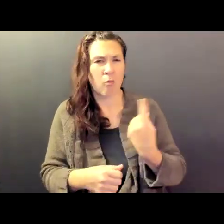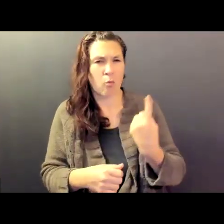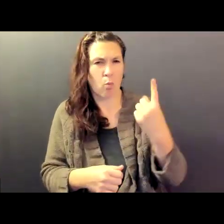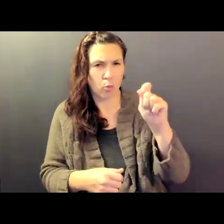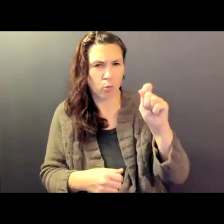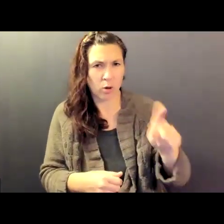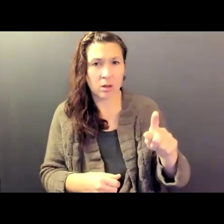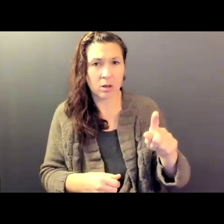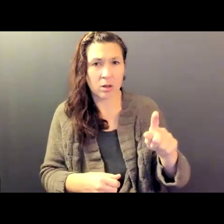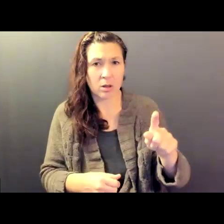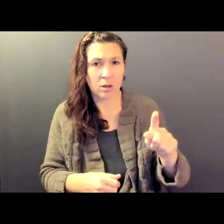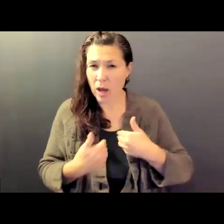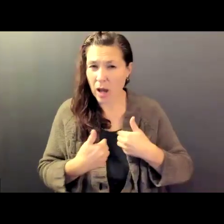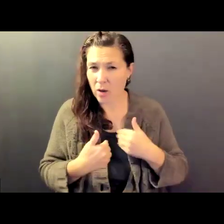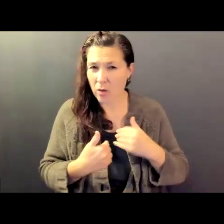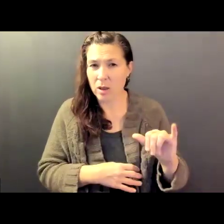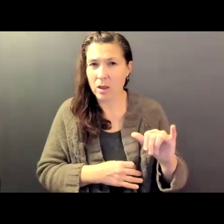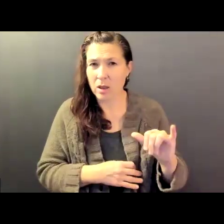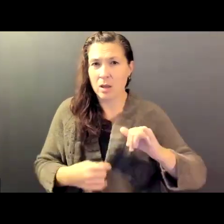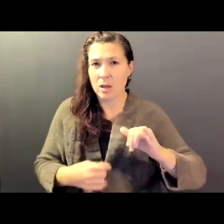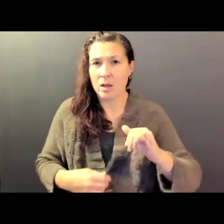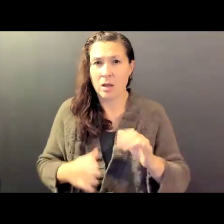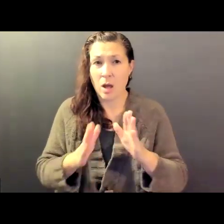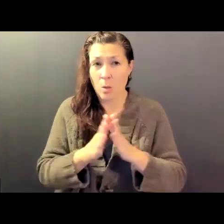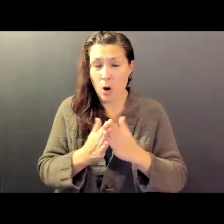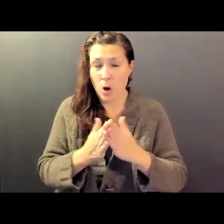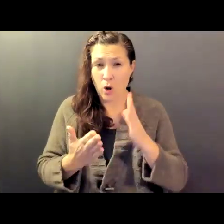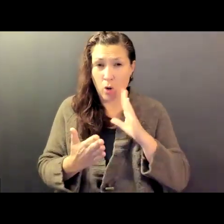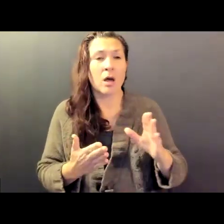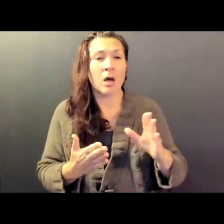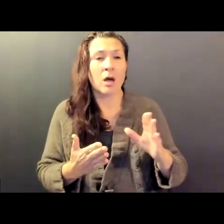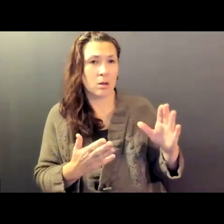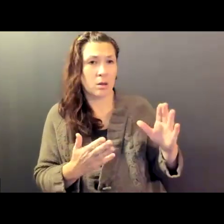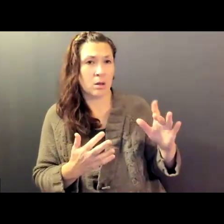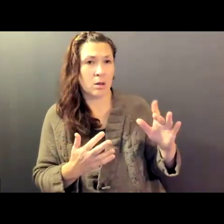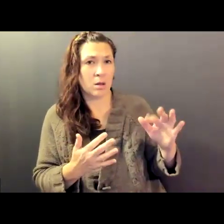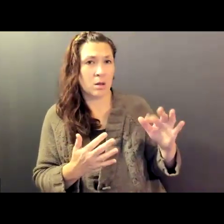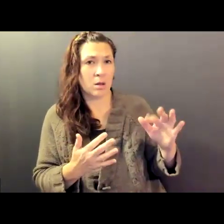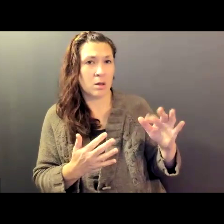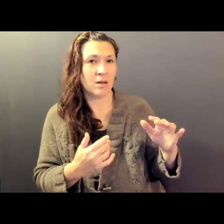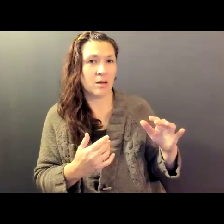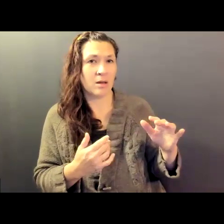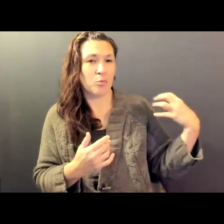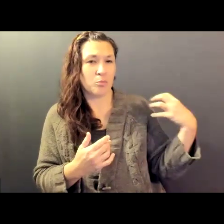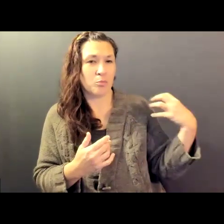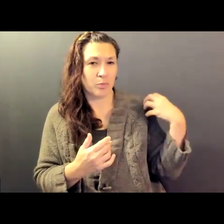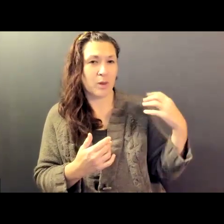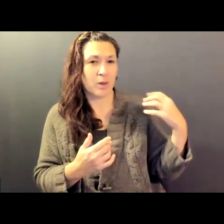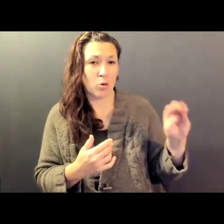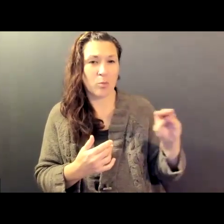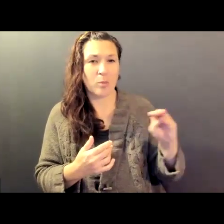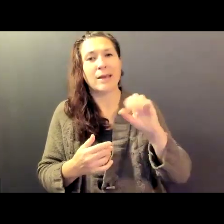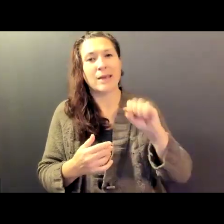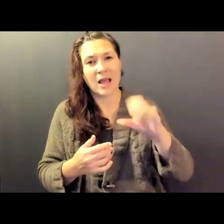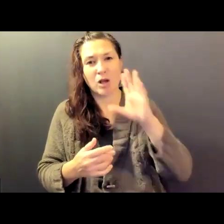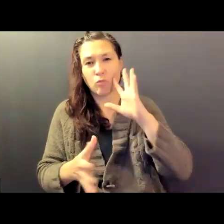are we going to get that book? Yes, let me give you an update on the much discussed budget book. We